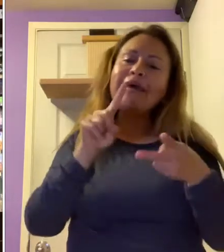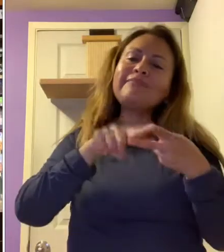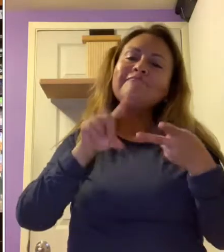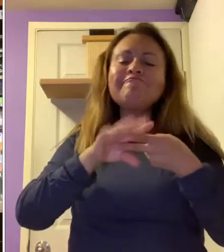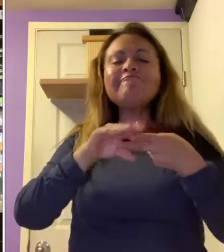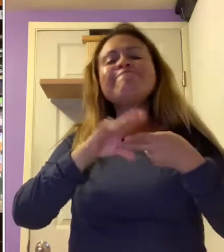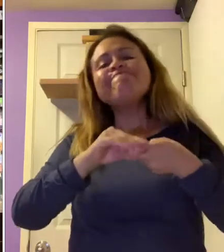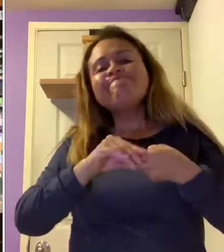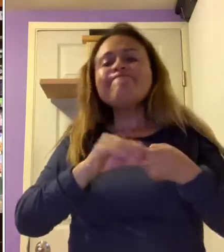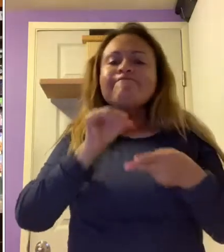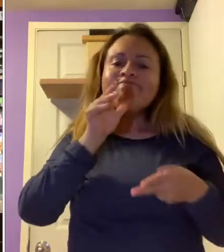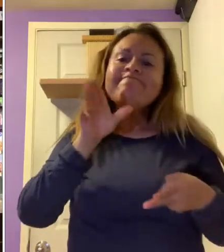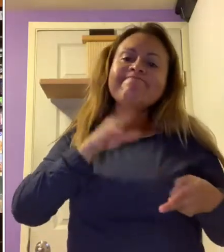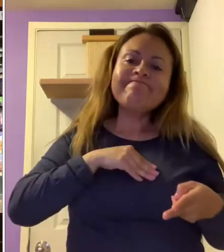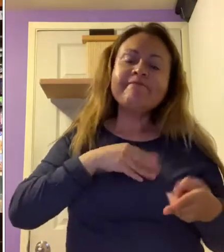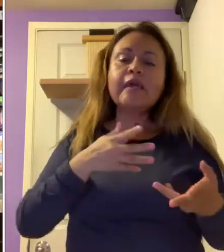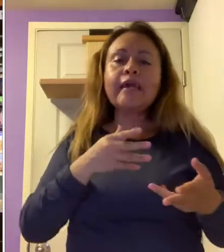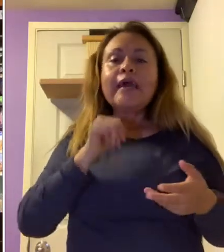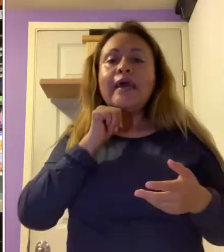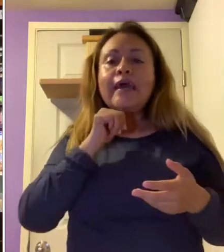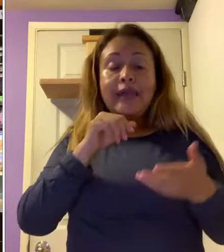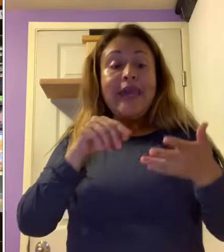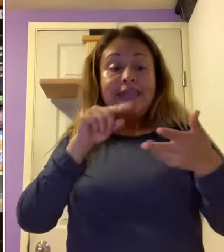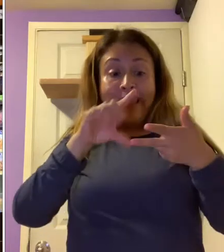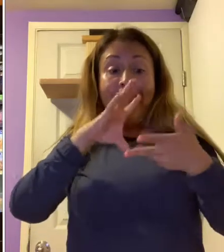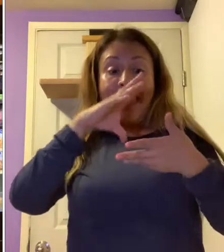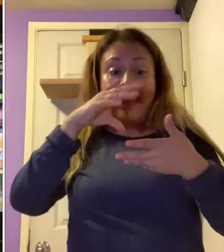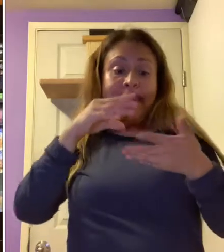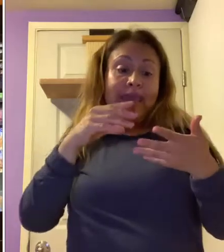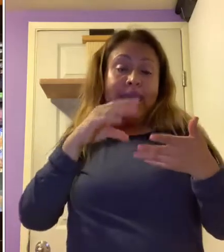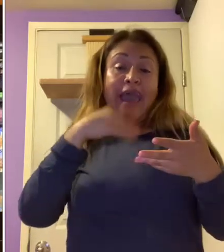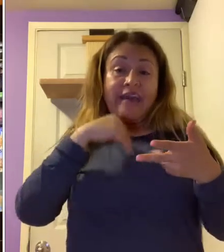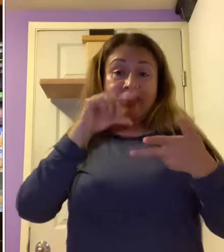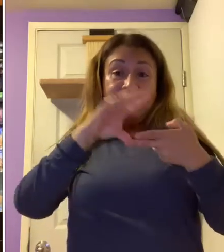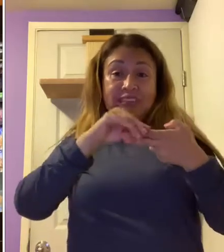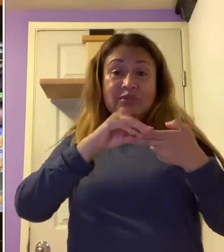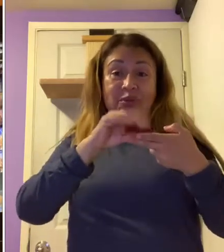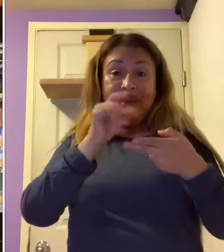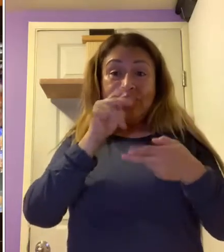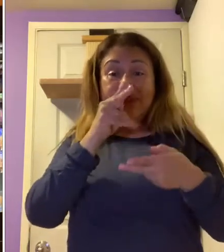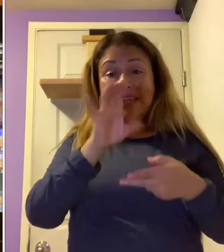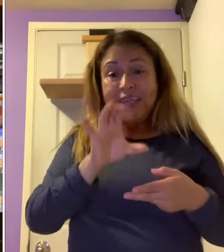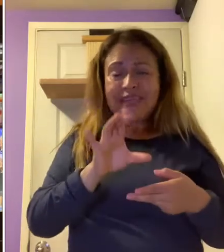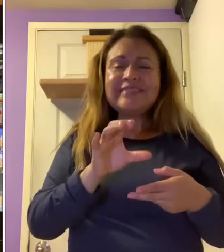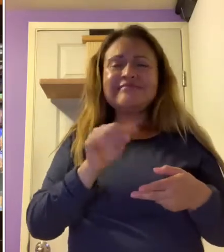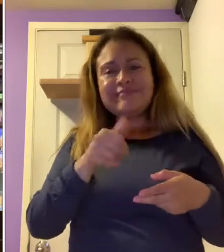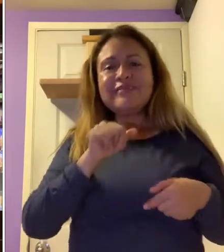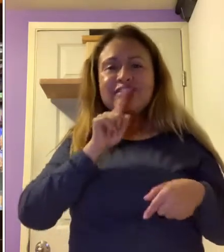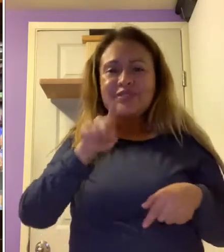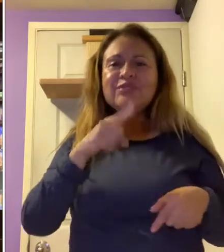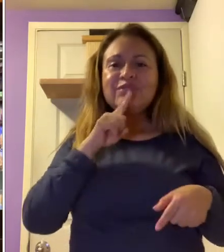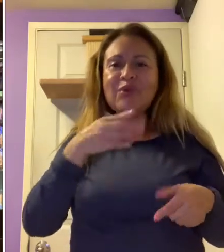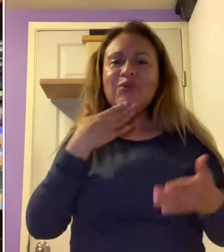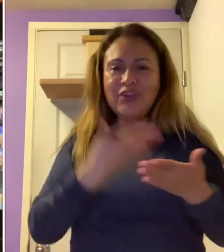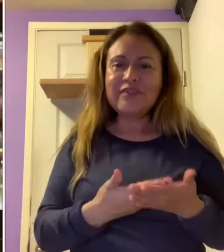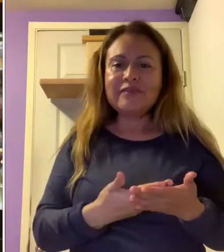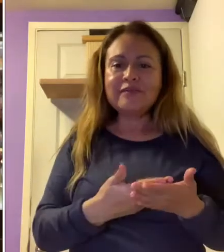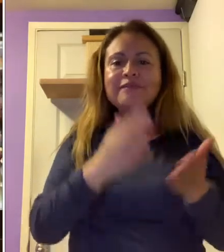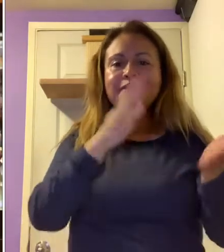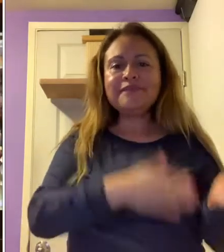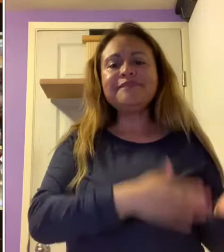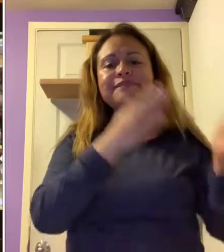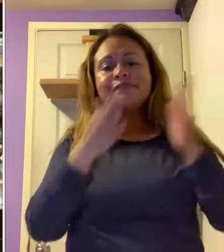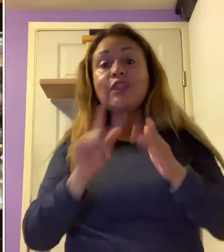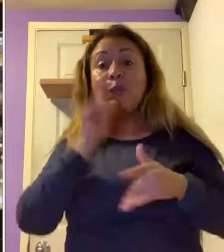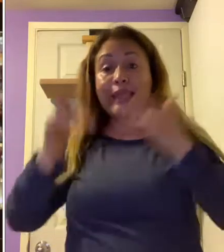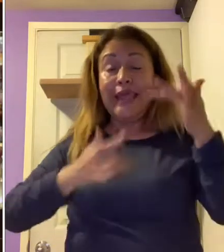when I'm talking frozen. But for low carb, even though it has those 2 ingredients, it's still really good and unlike anything else in the frozen section.